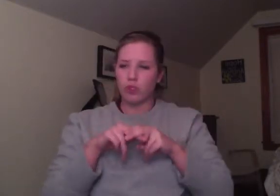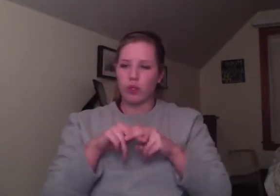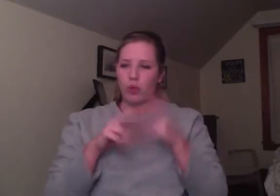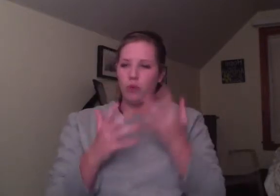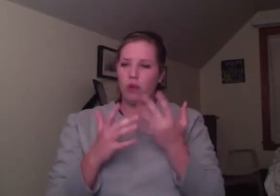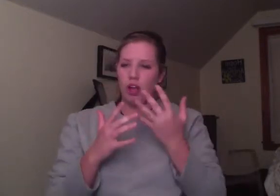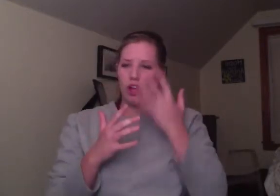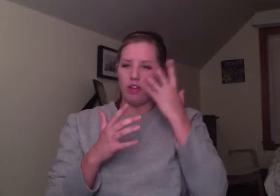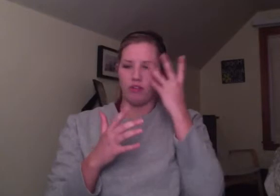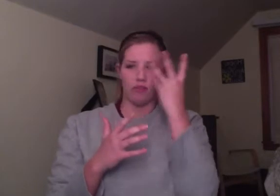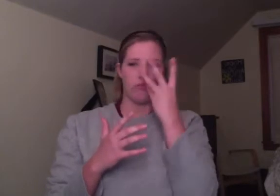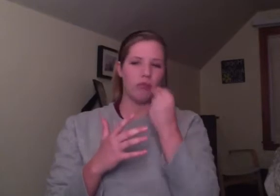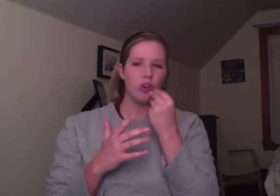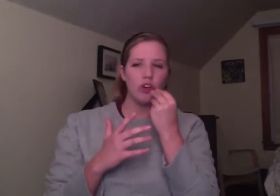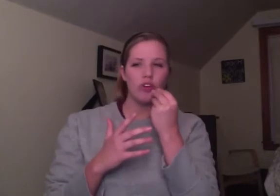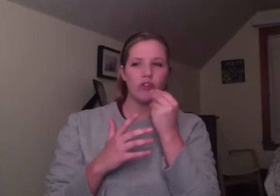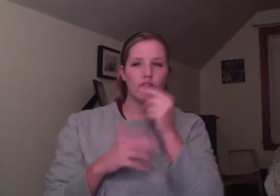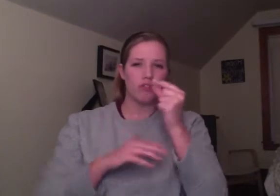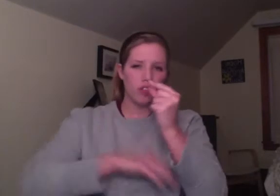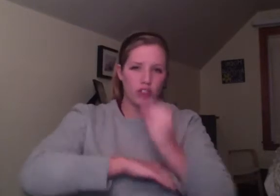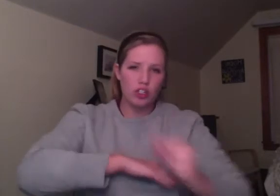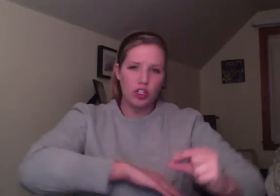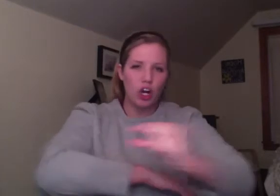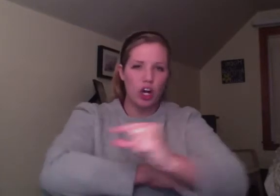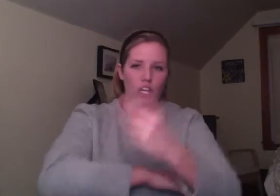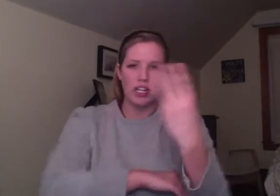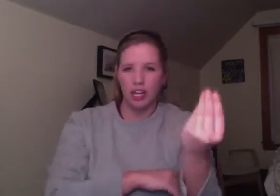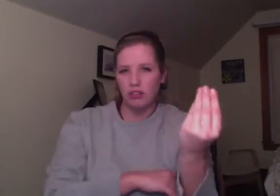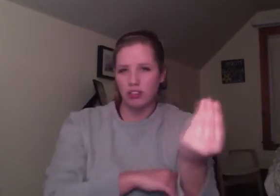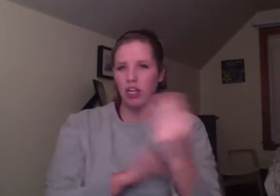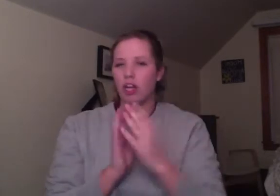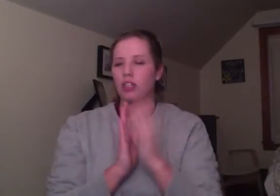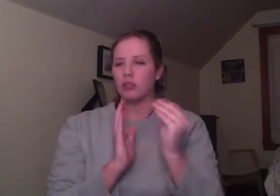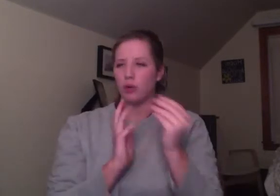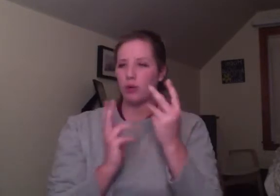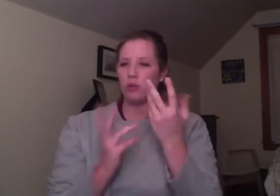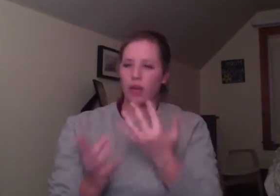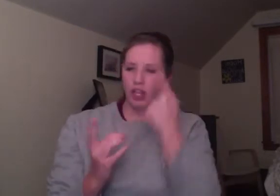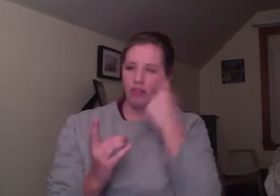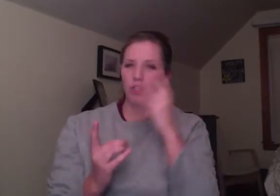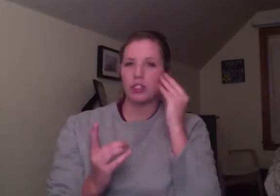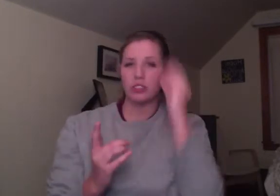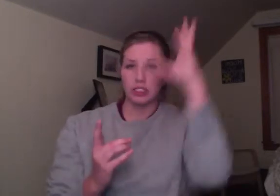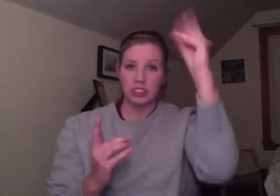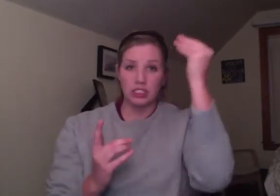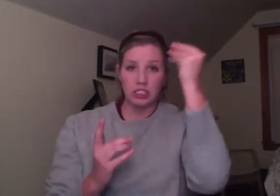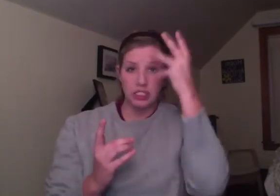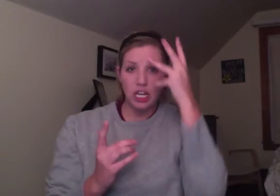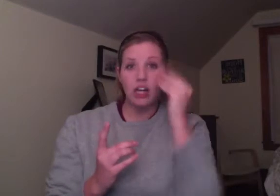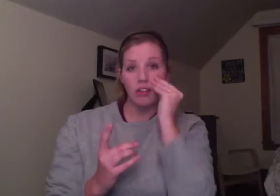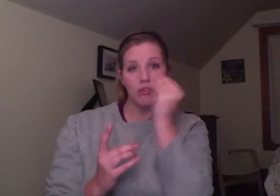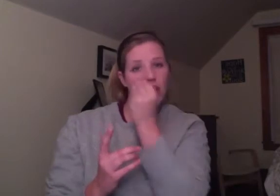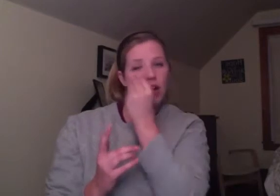had, and he had these huge sunflowers in his backyard. So he would wait, and as the bee was hovering over the sunflower, he